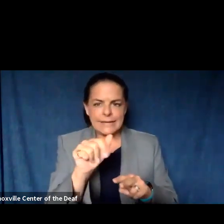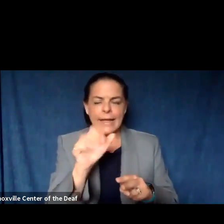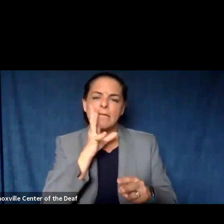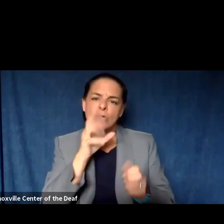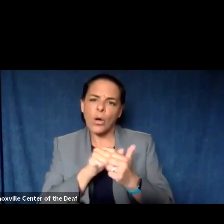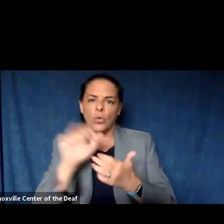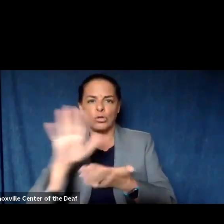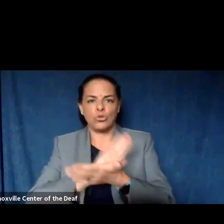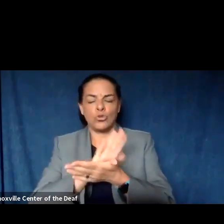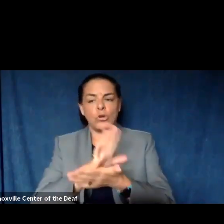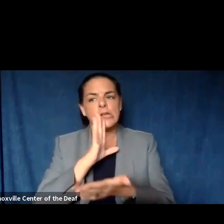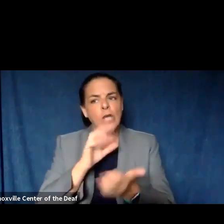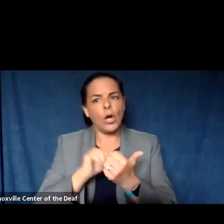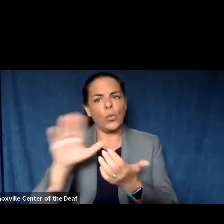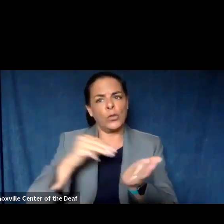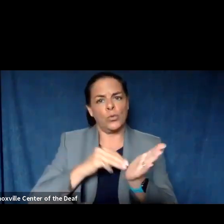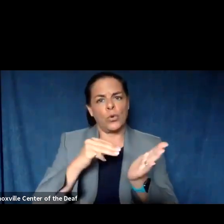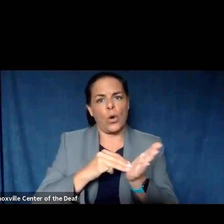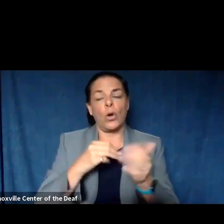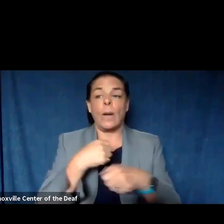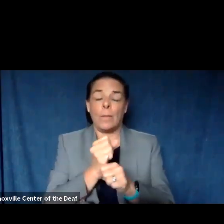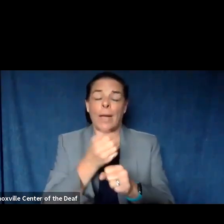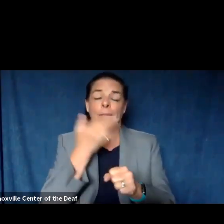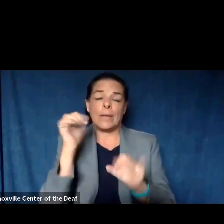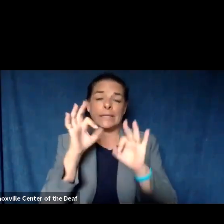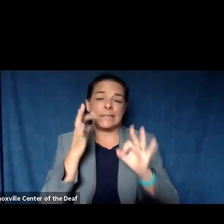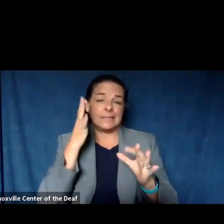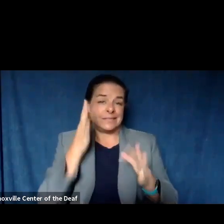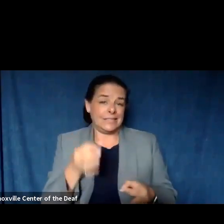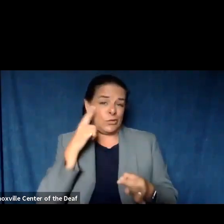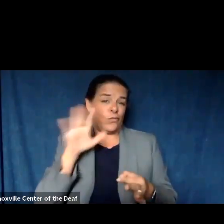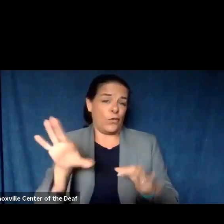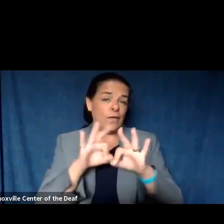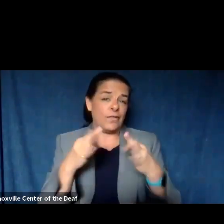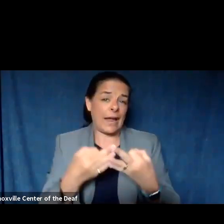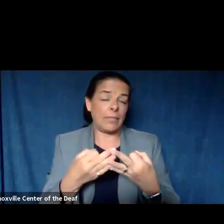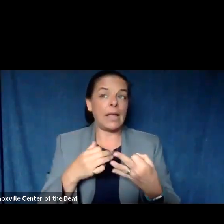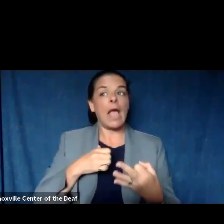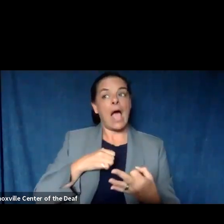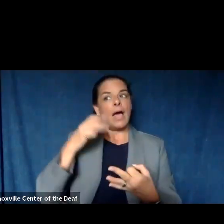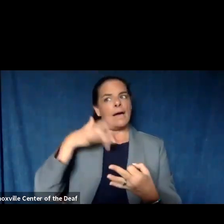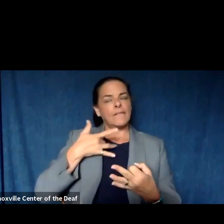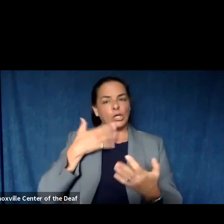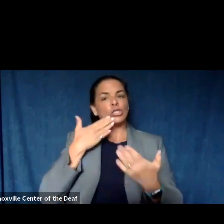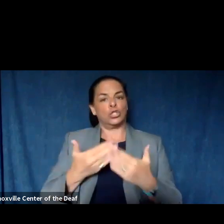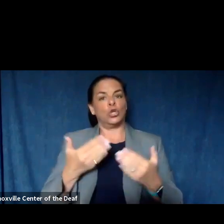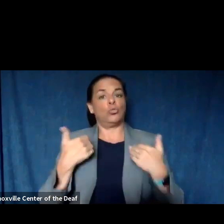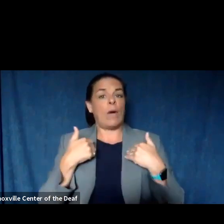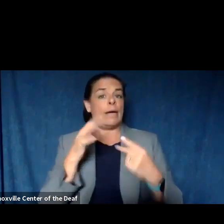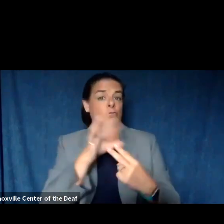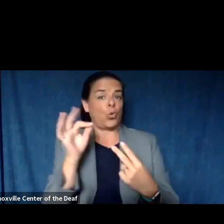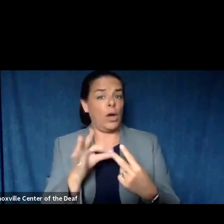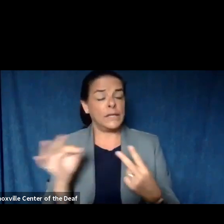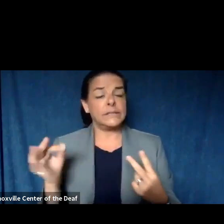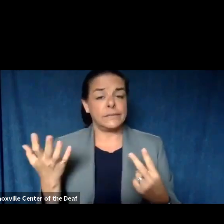providers, and make the best decision for your families. I think it's a good thing that there is a choice so that you can make what you feel is